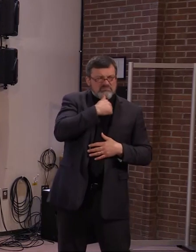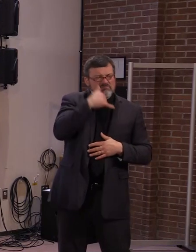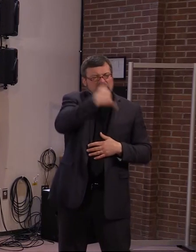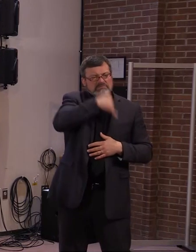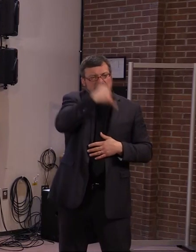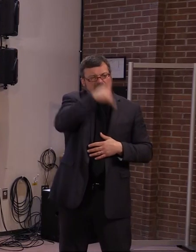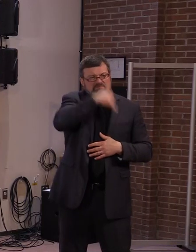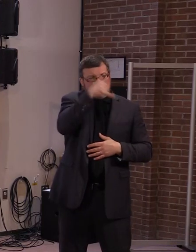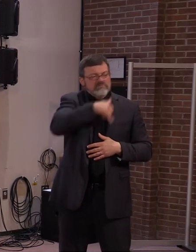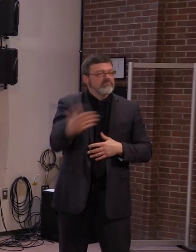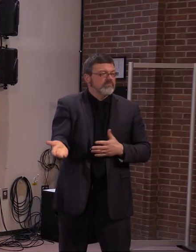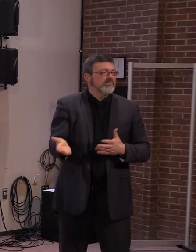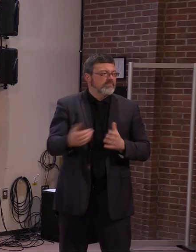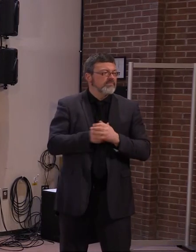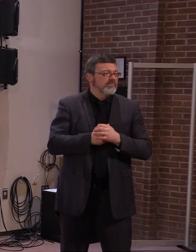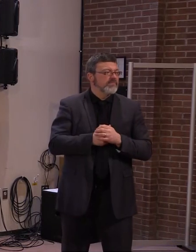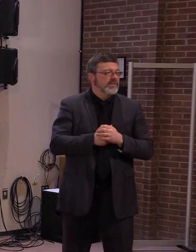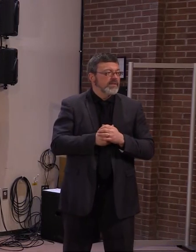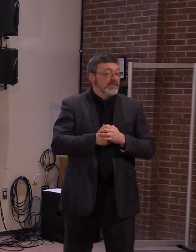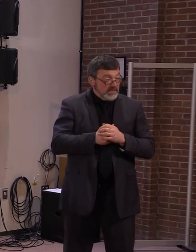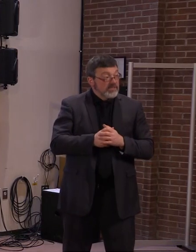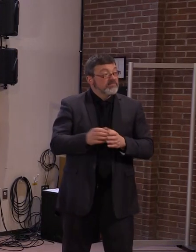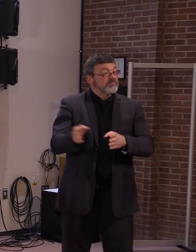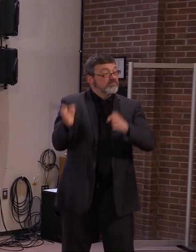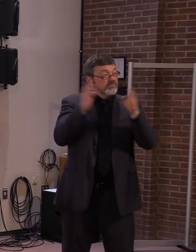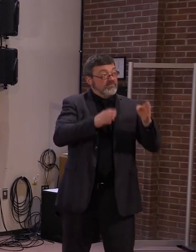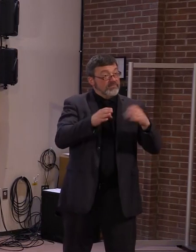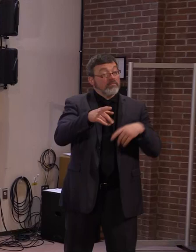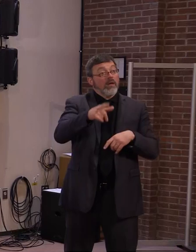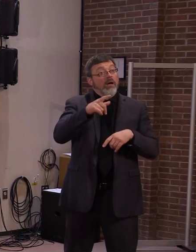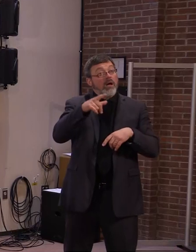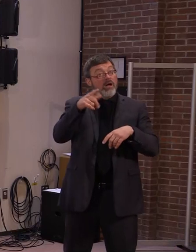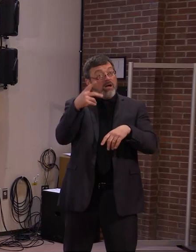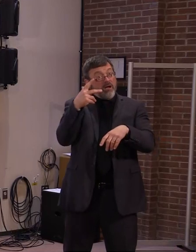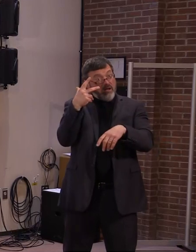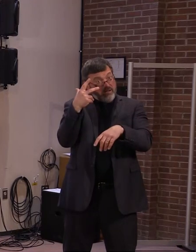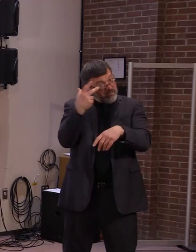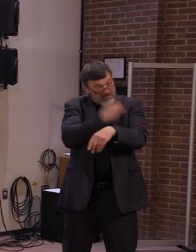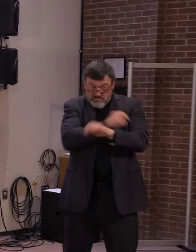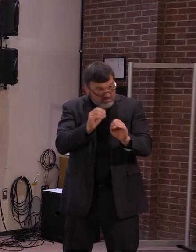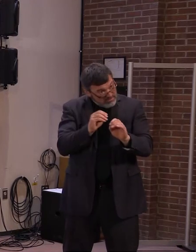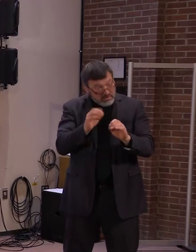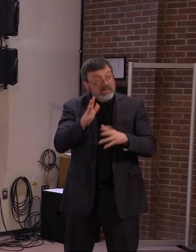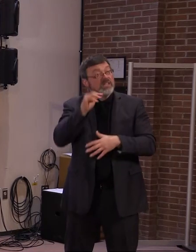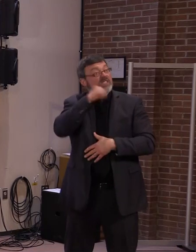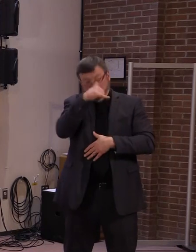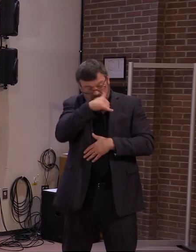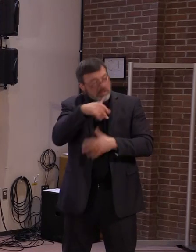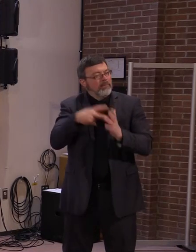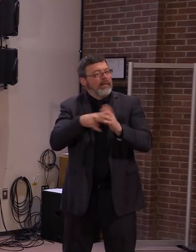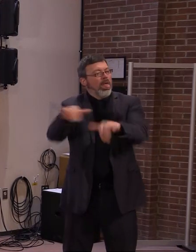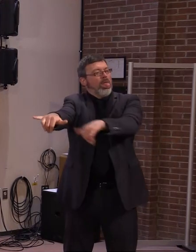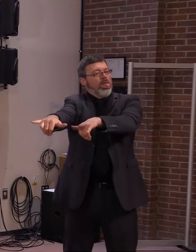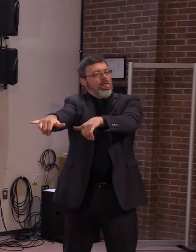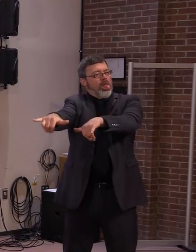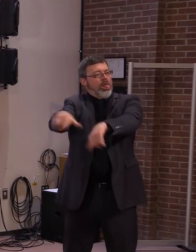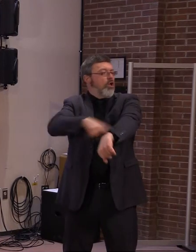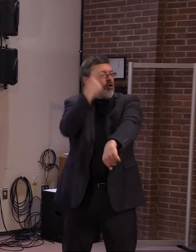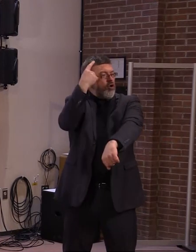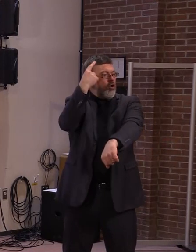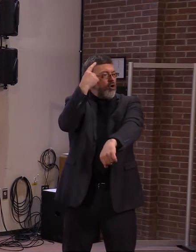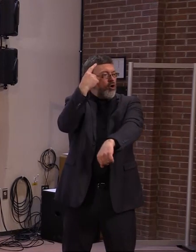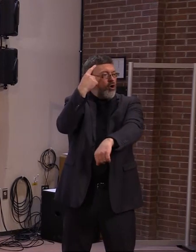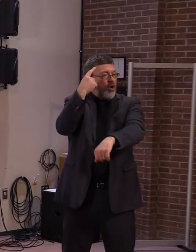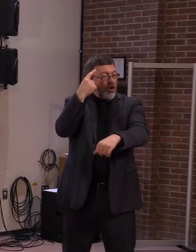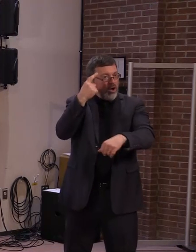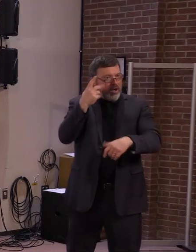spend a longer period of time in the hospital, so they do consume more hospital resources. So it's really critical for those Vermonters who know